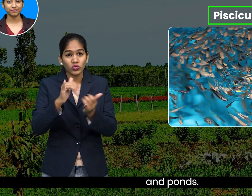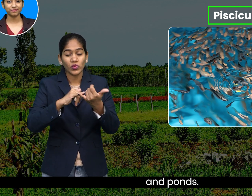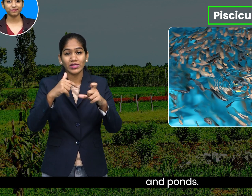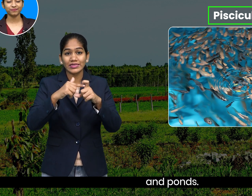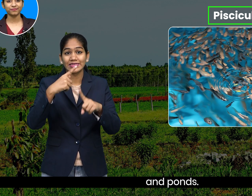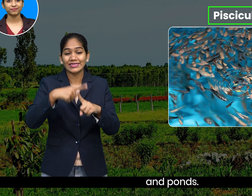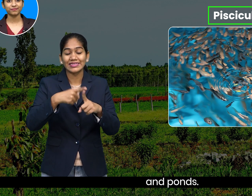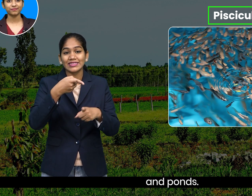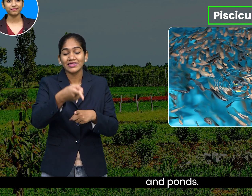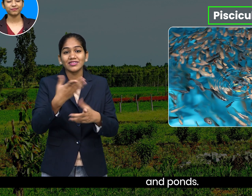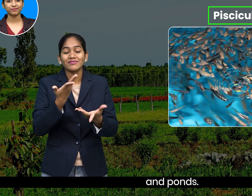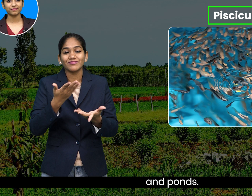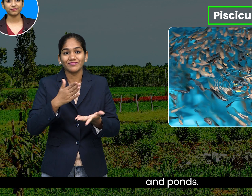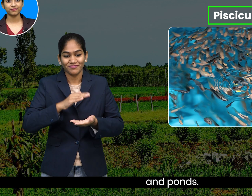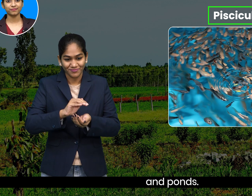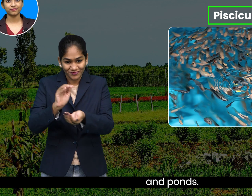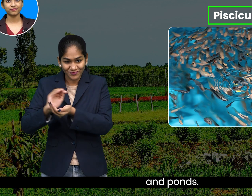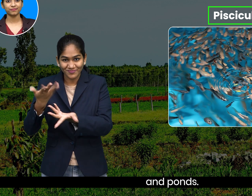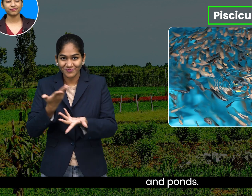ponds.